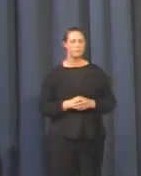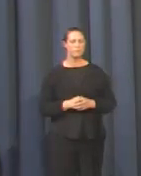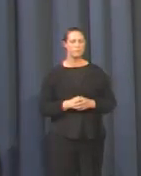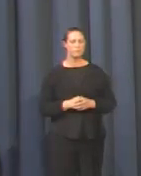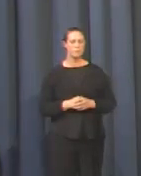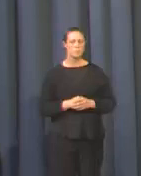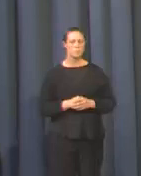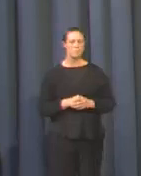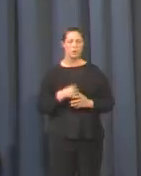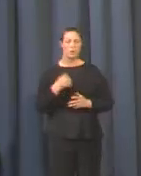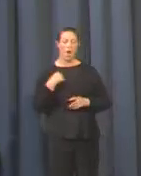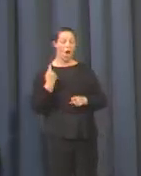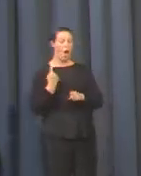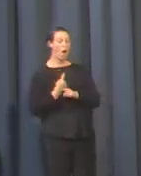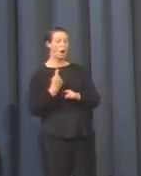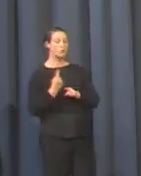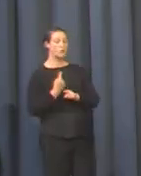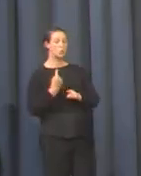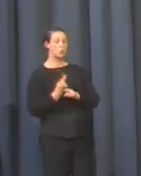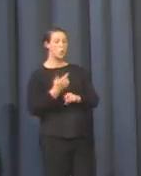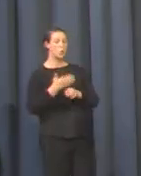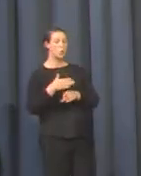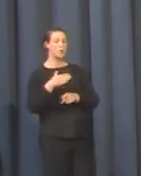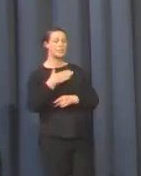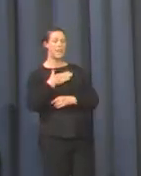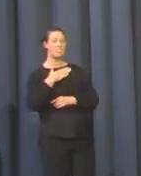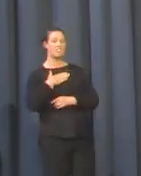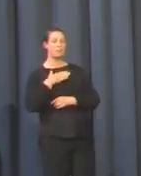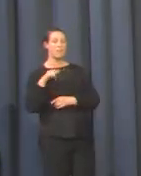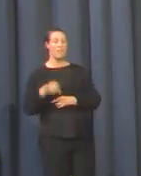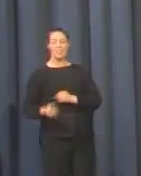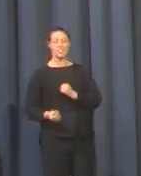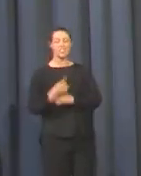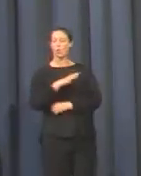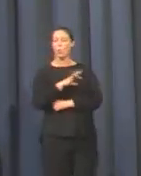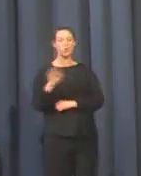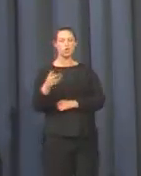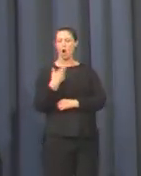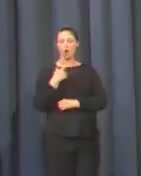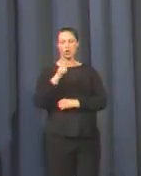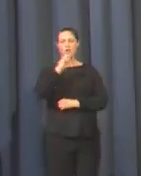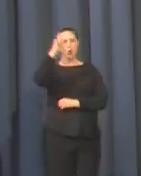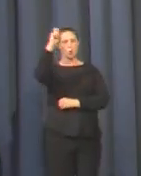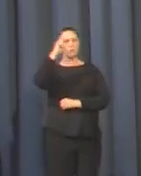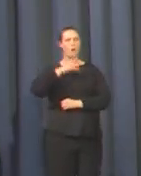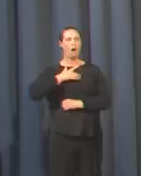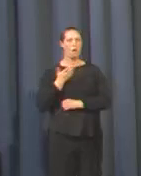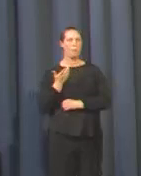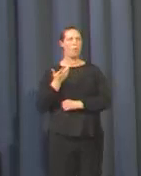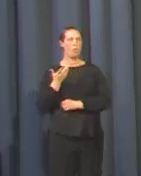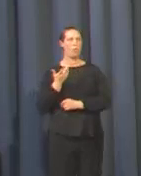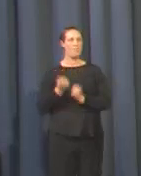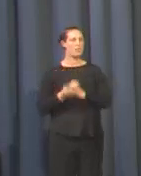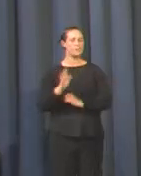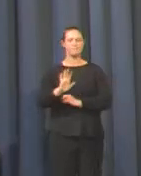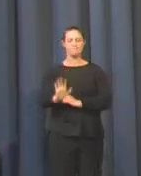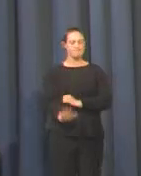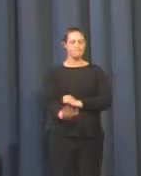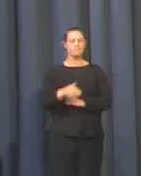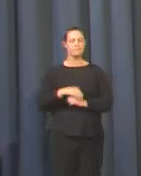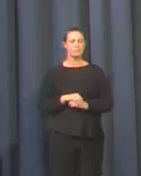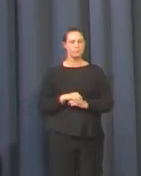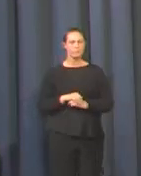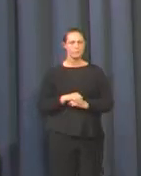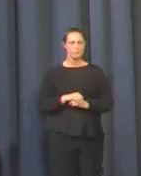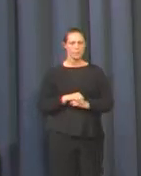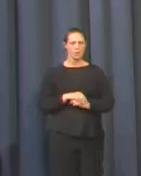I spoke with WorkSafe, so it wasn't a notifiable event. From WorkSafe, I spoke to, I